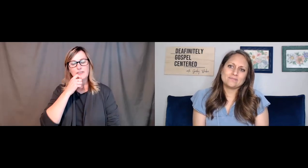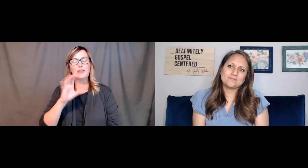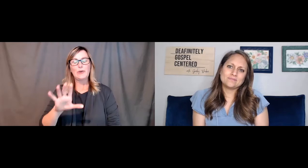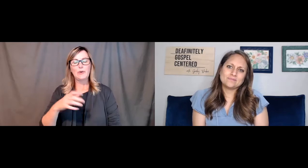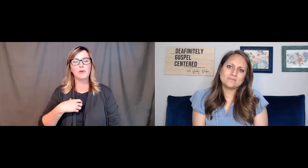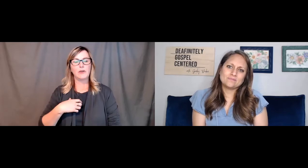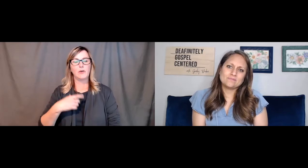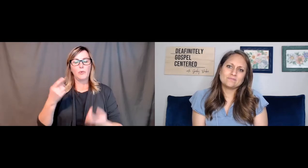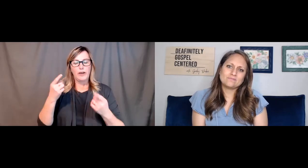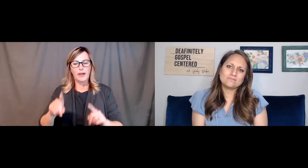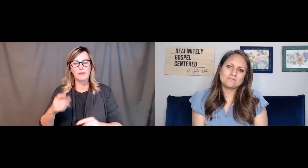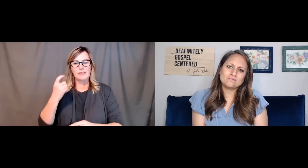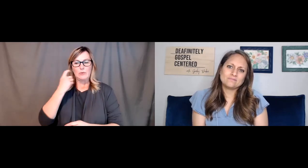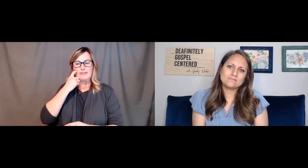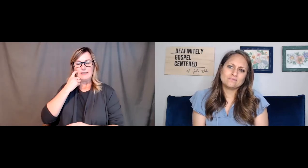Yeah.